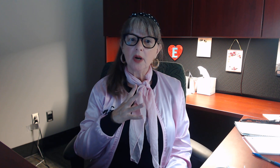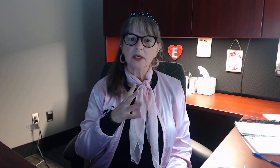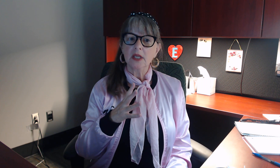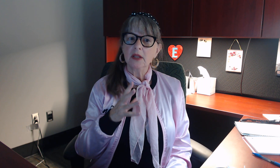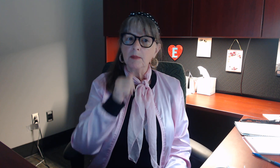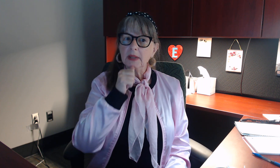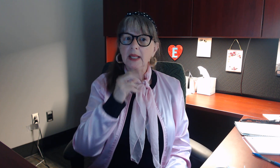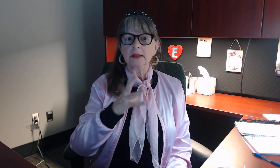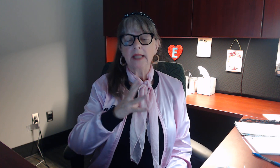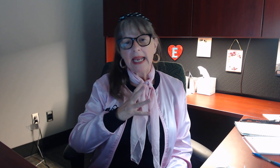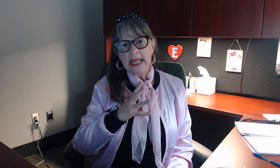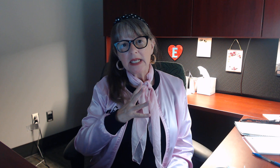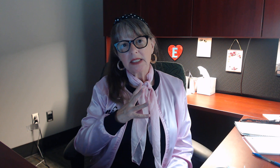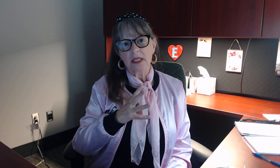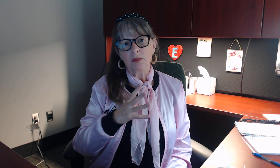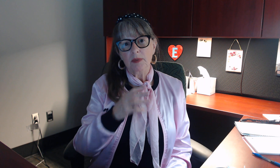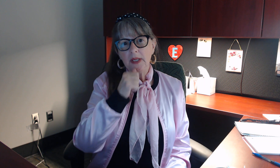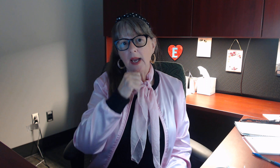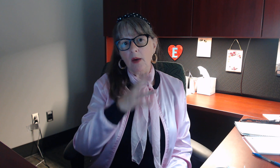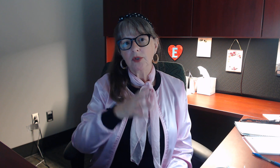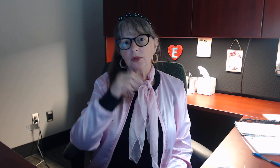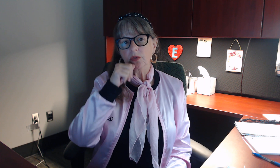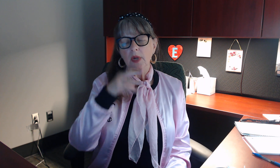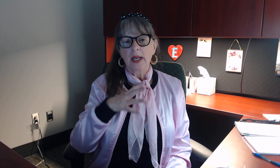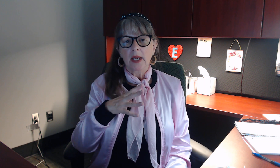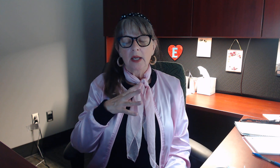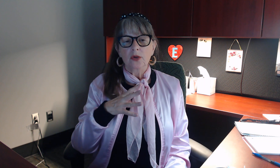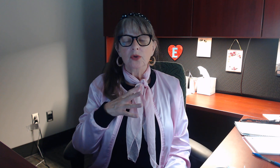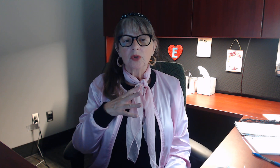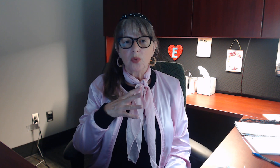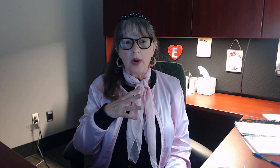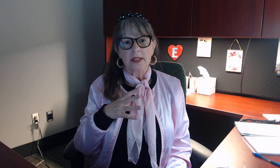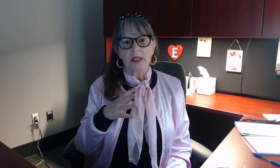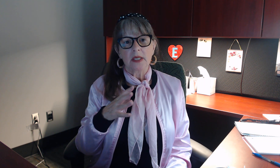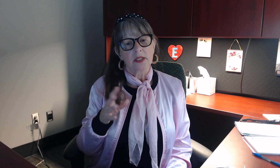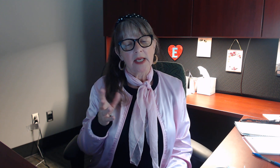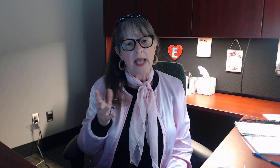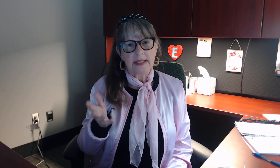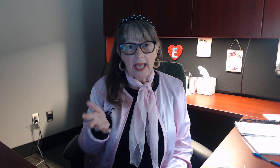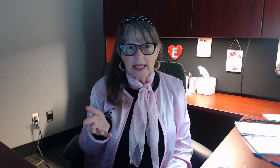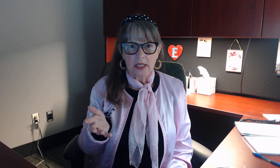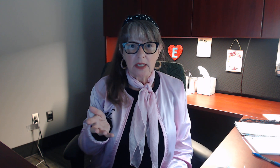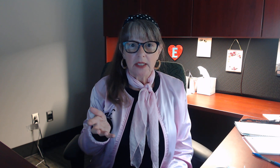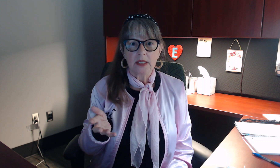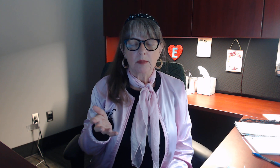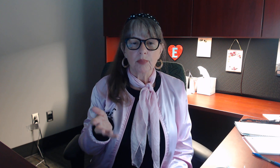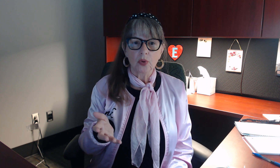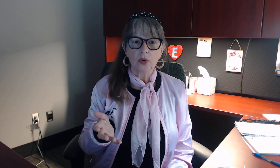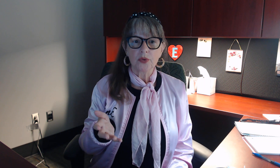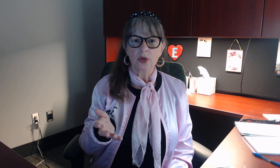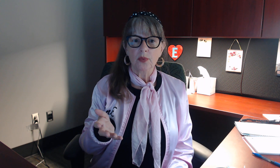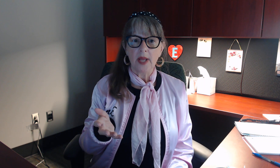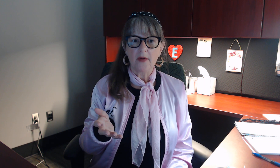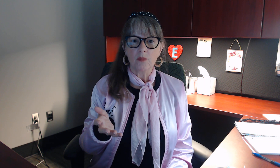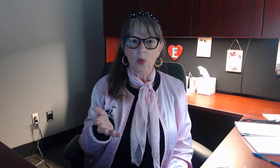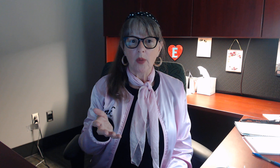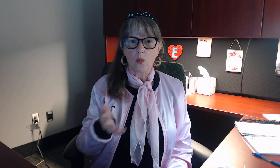the pink ladies, you do it twice because it has an S on it. It's a plural, so you would have more than one.